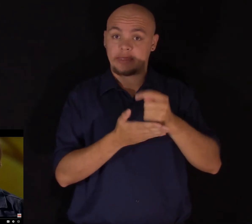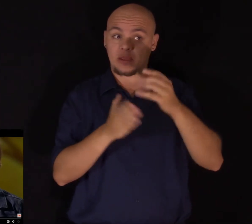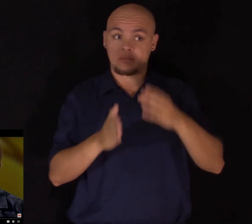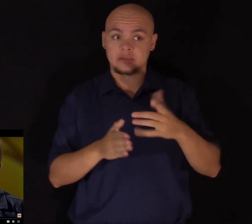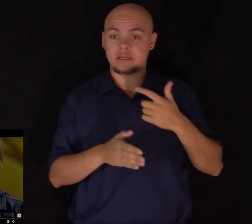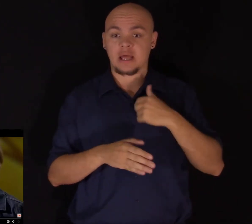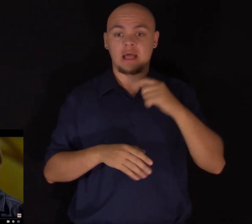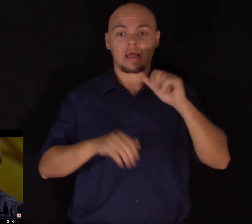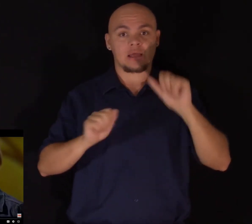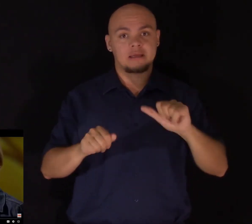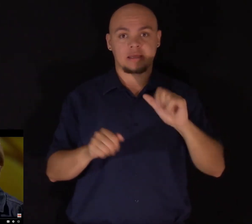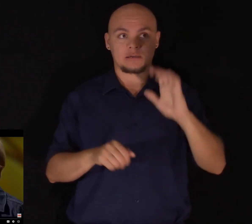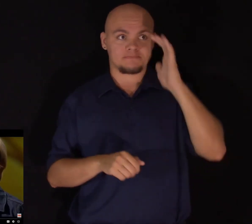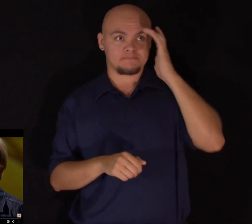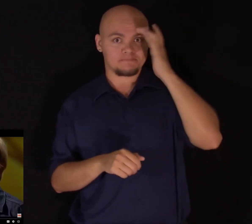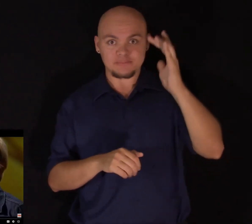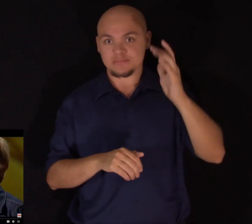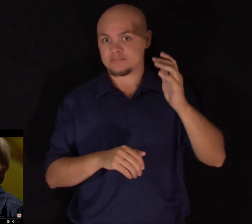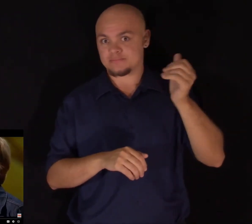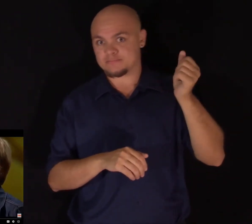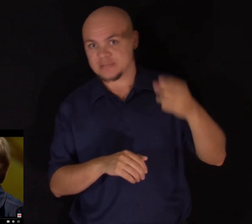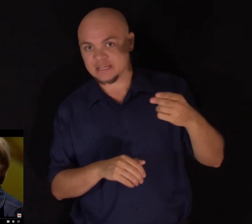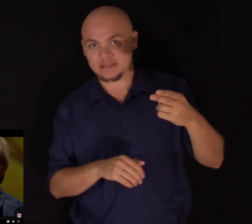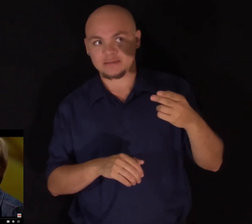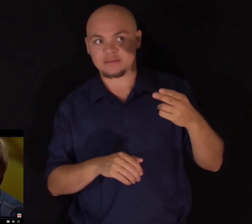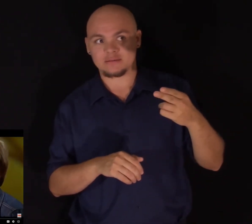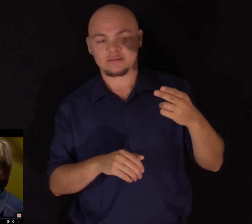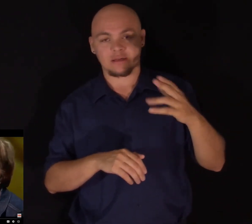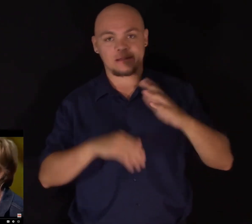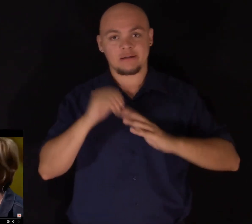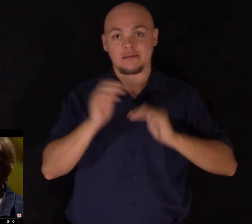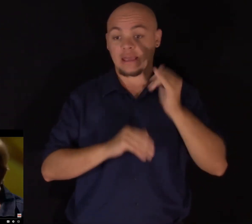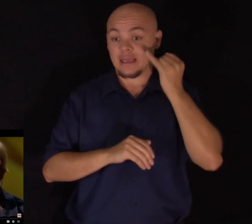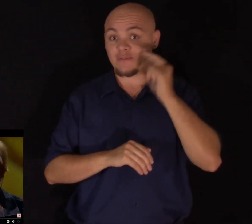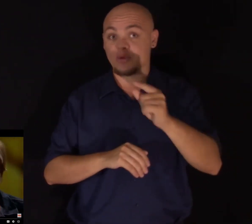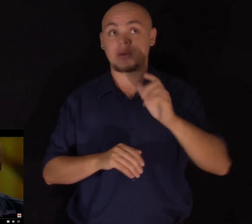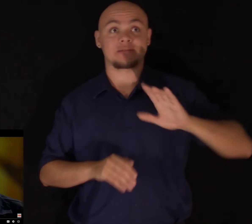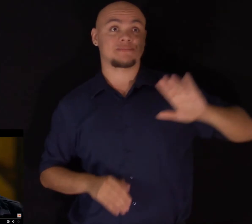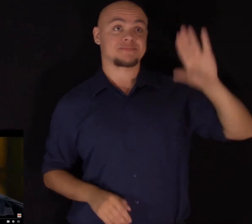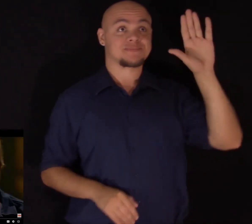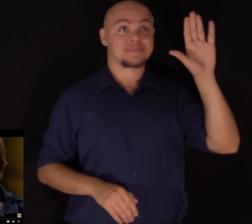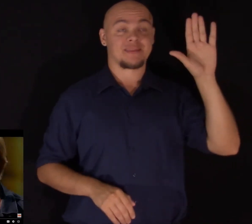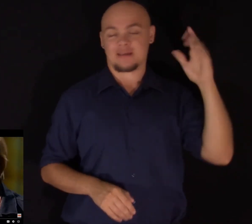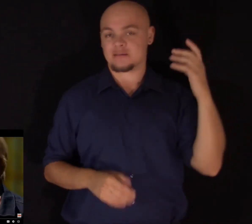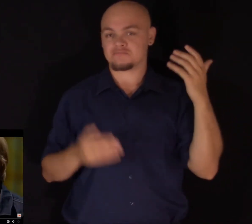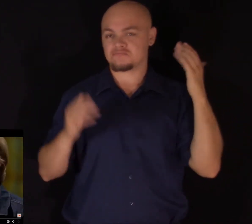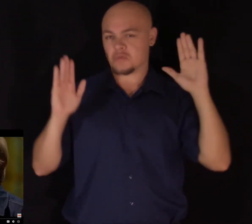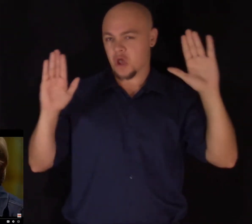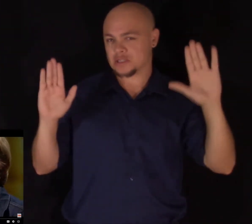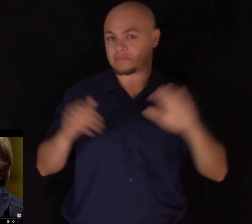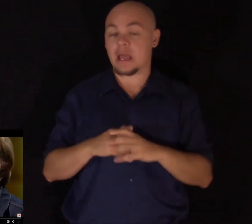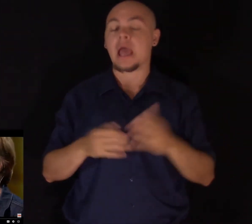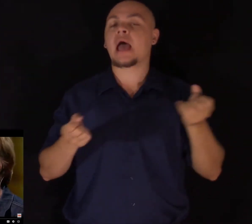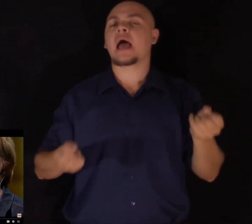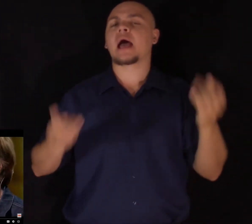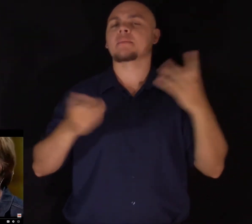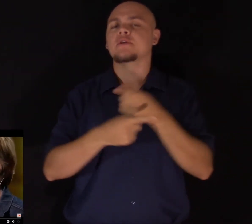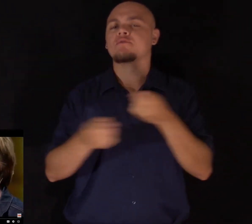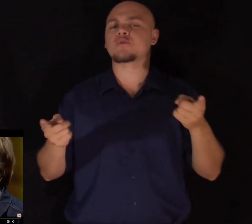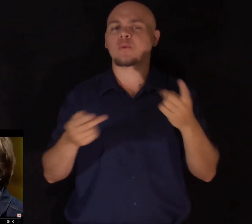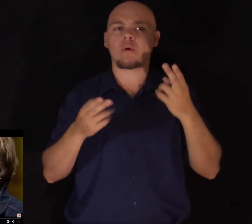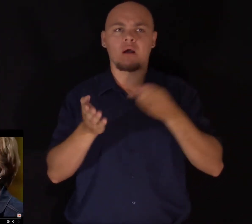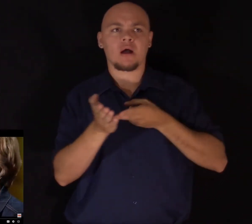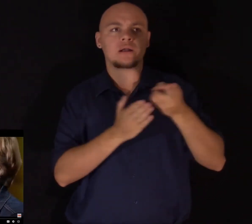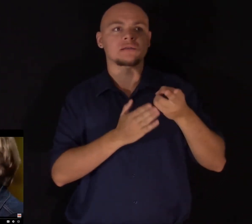you uncomfortably. So if you could just raise your hand, that would be awesome. How many of you, honestly, when you're thinking about